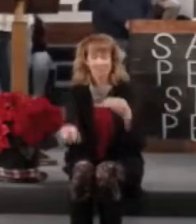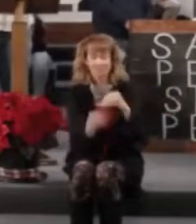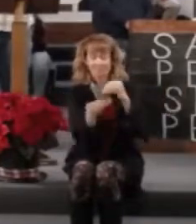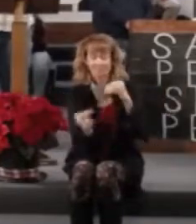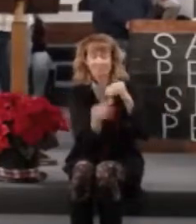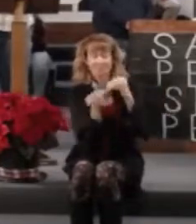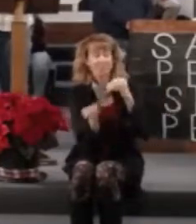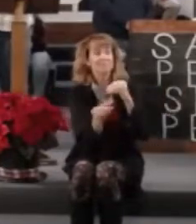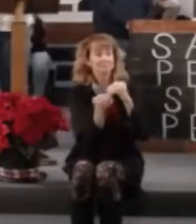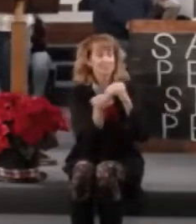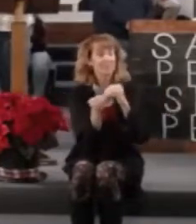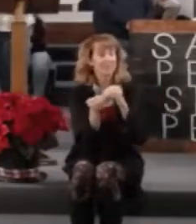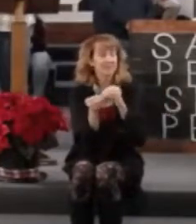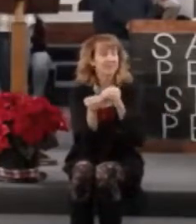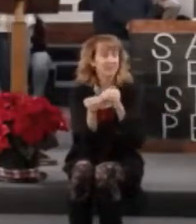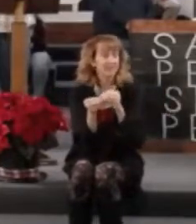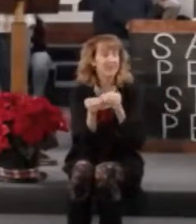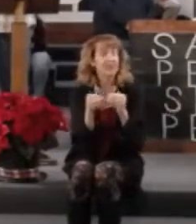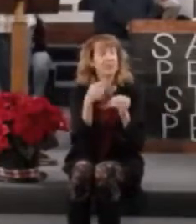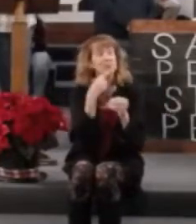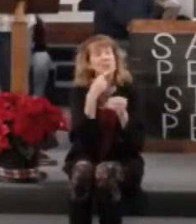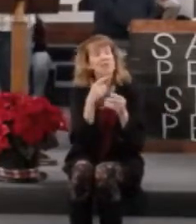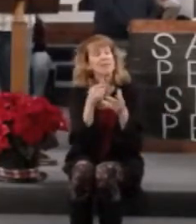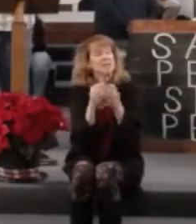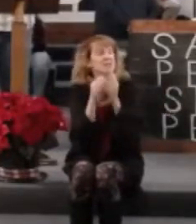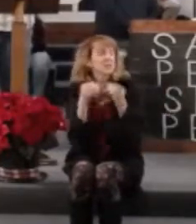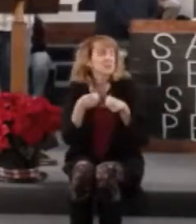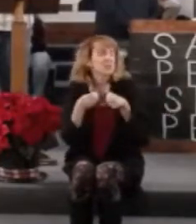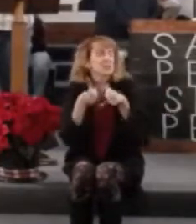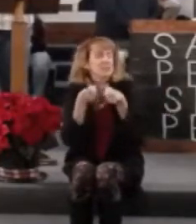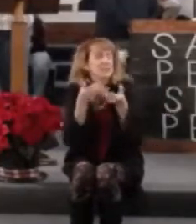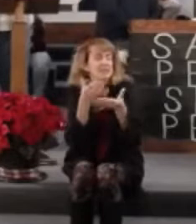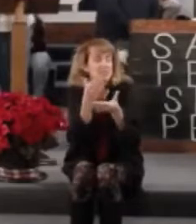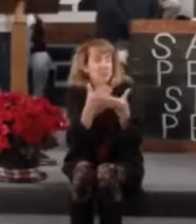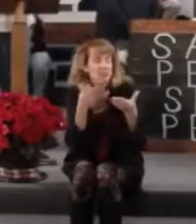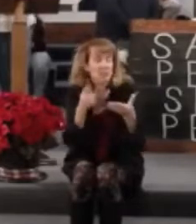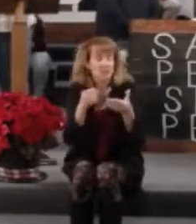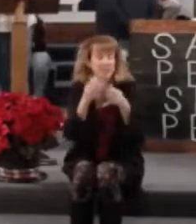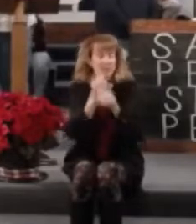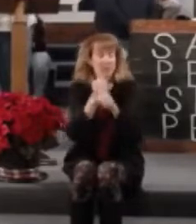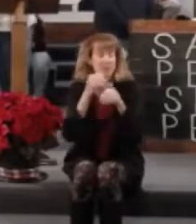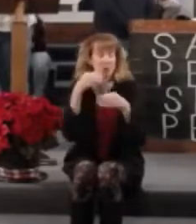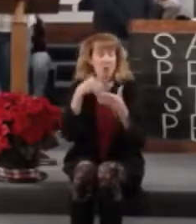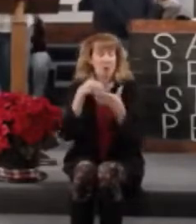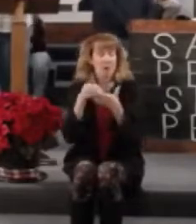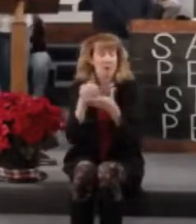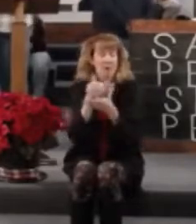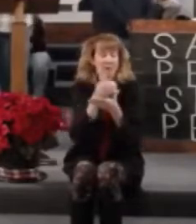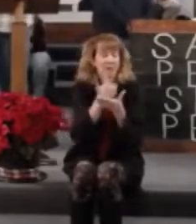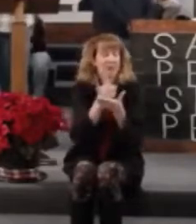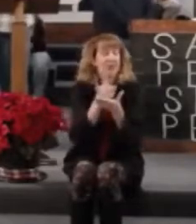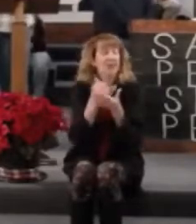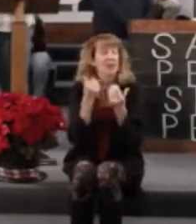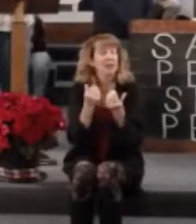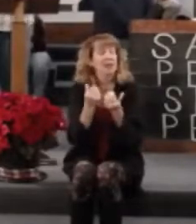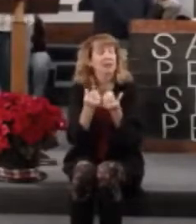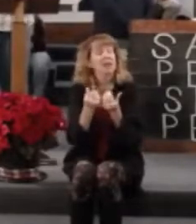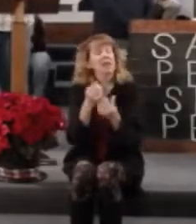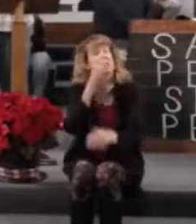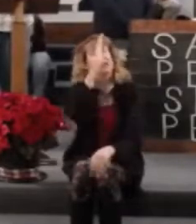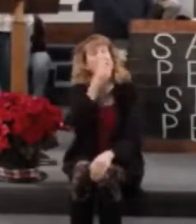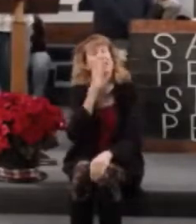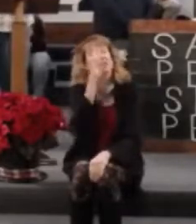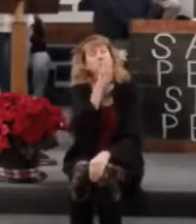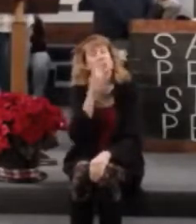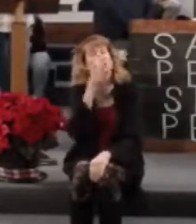Right? I'm not asking you to give it all. I'm just asking you to give something. So when we take up the offering here, put your normal offering in, God uses